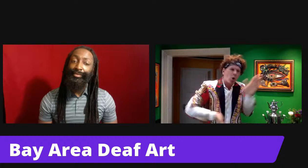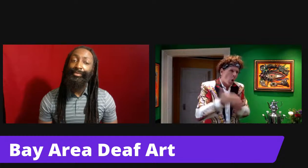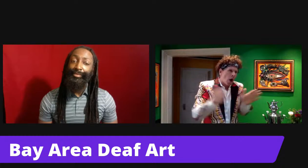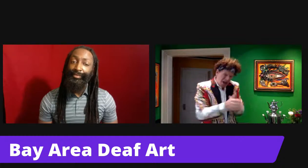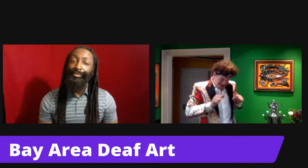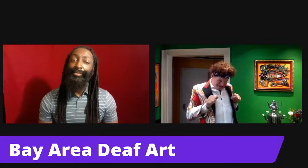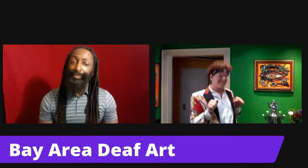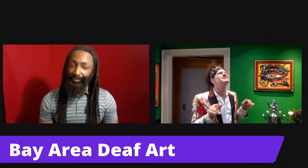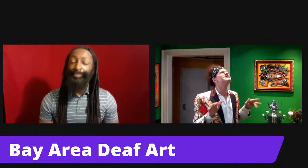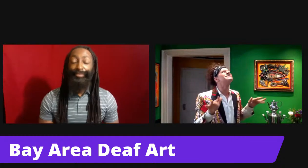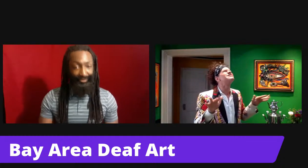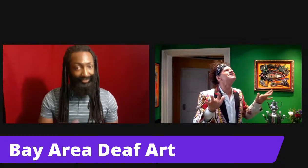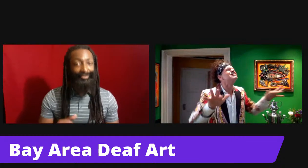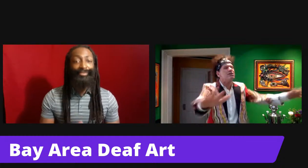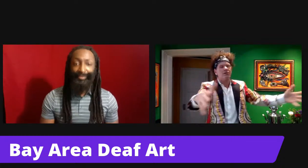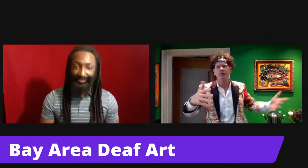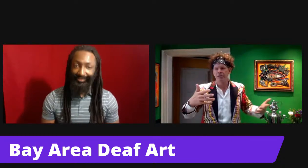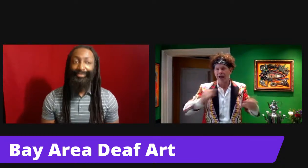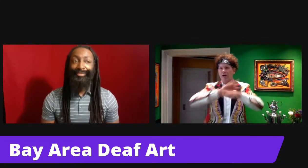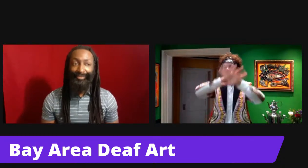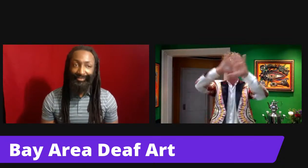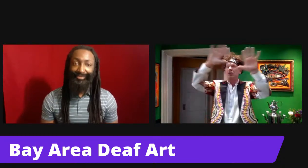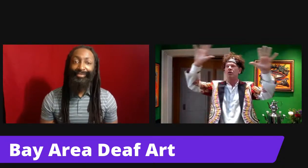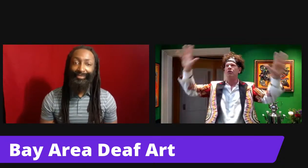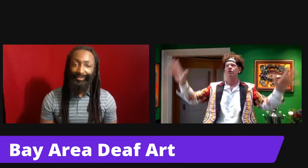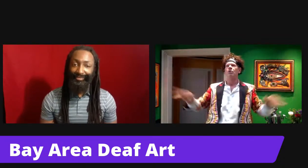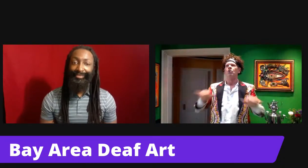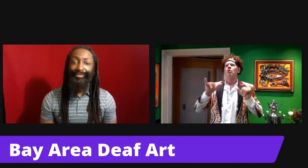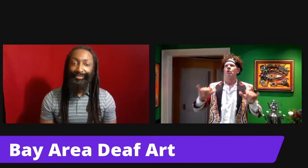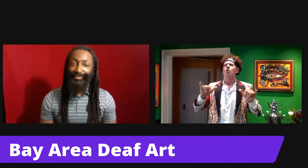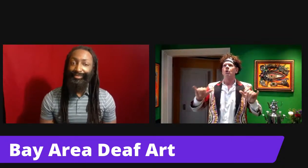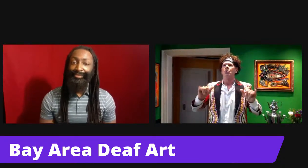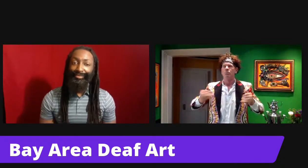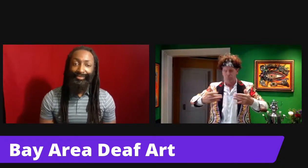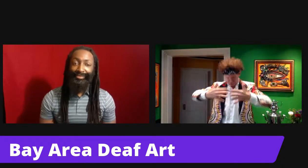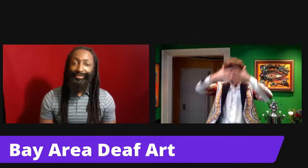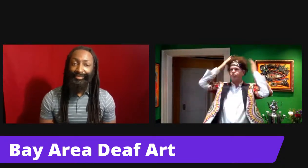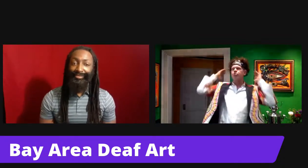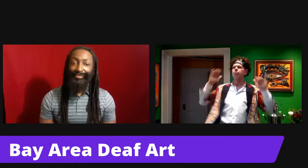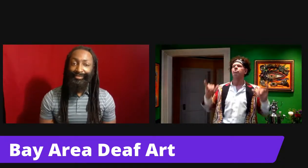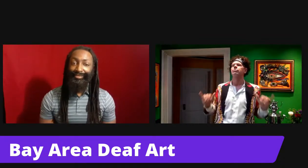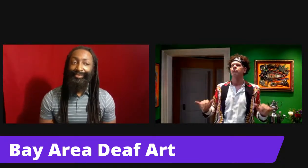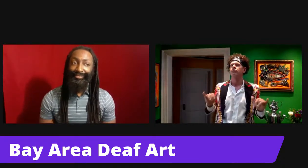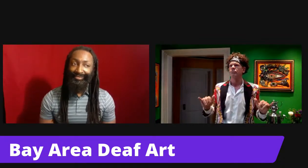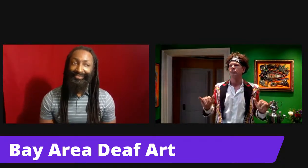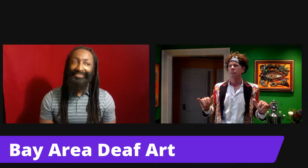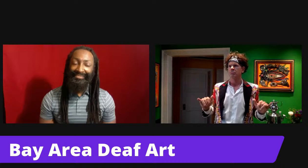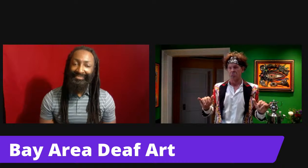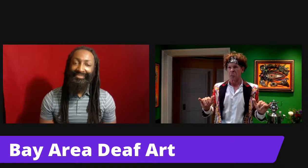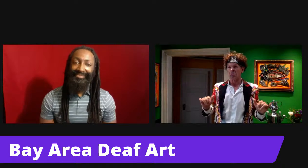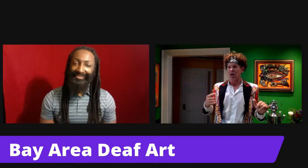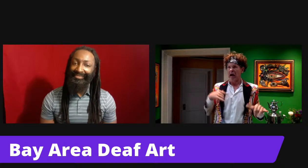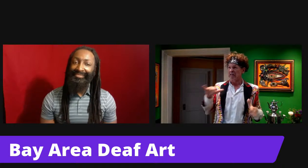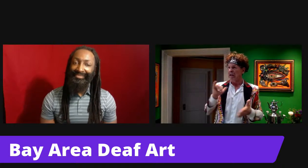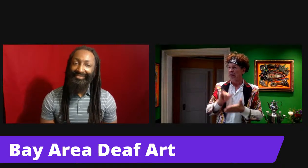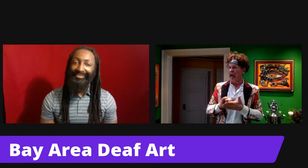You know, it's like gas, you know? It was like that gas I needed. That was the fuel. And it